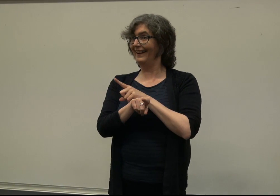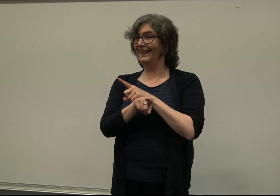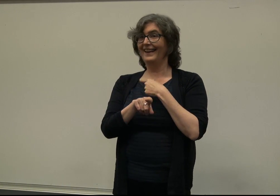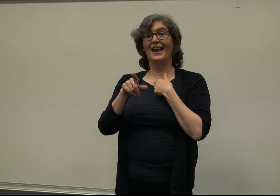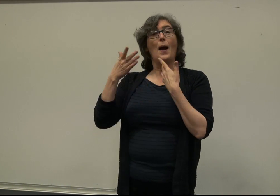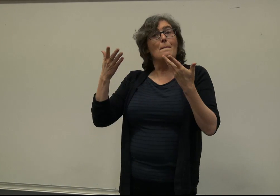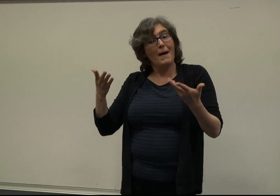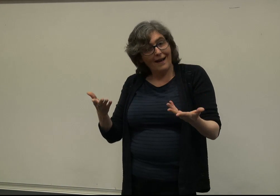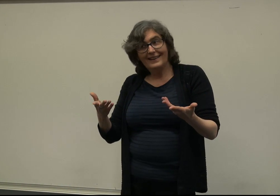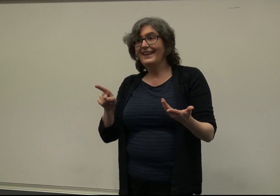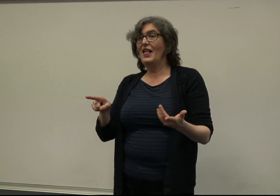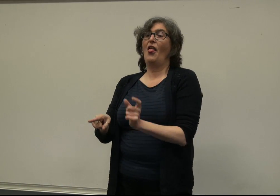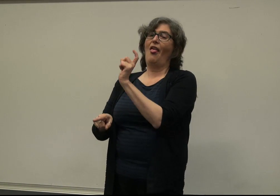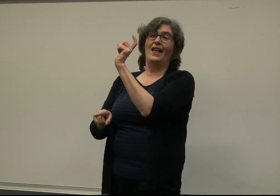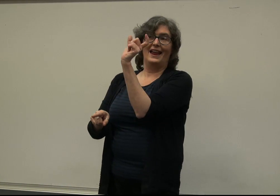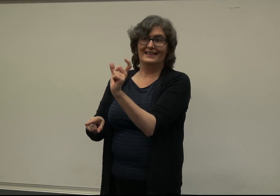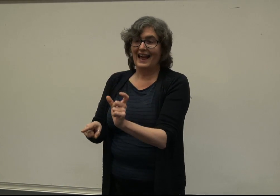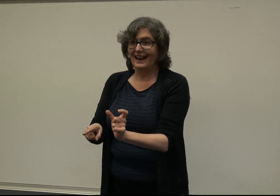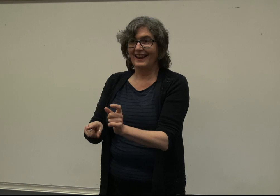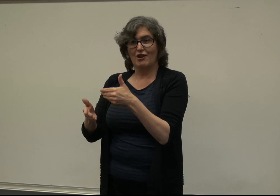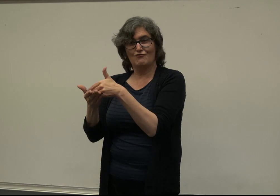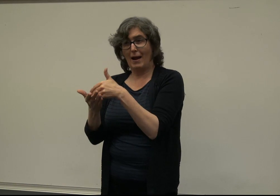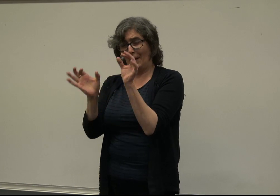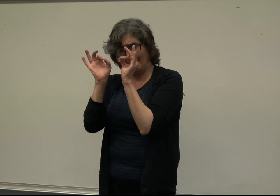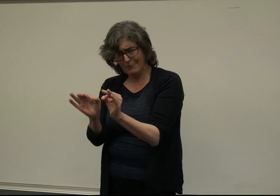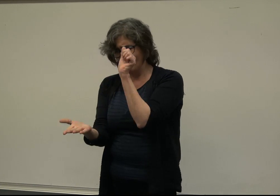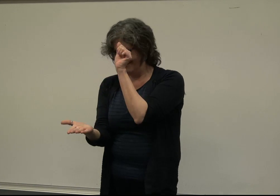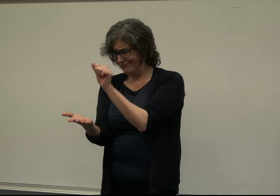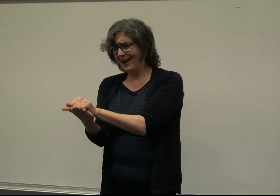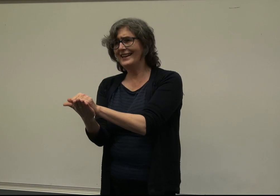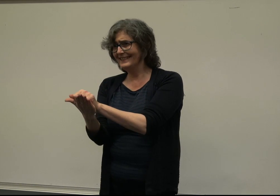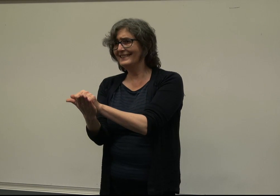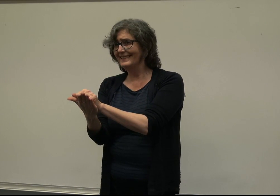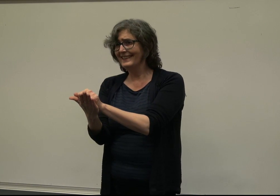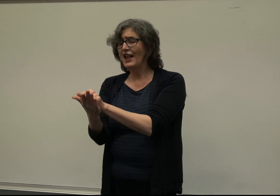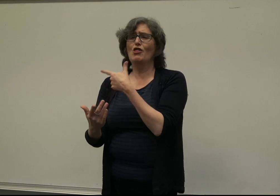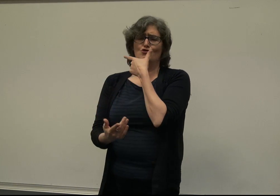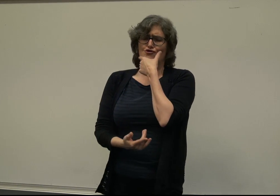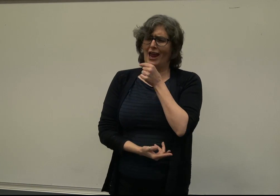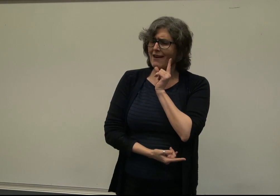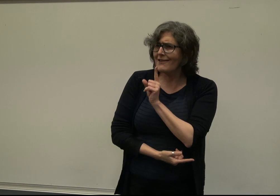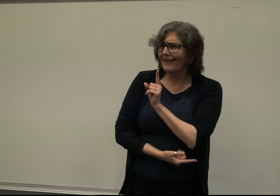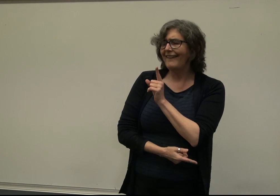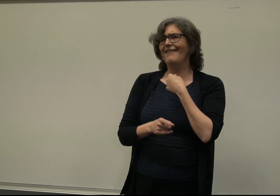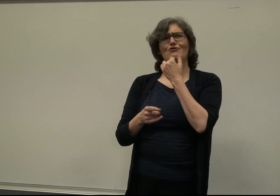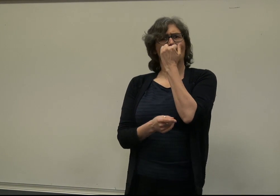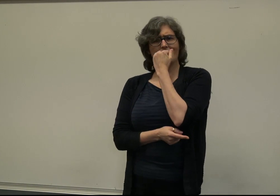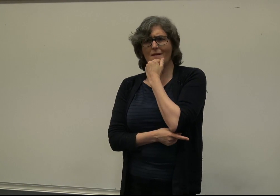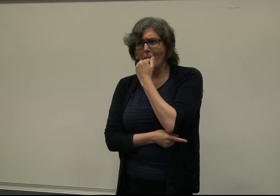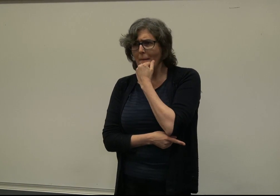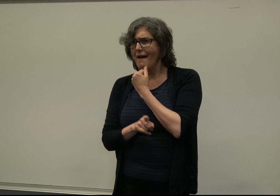of Italian. Crunciose agrees in gender and number with the noun it refers to,